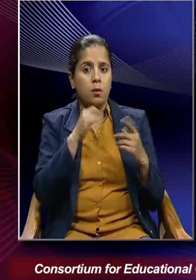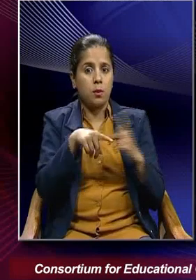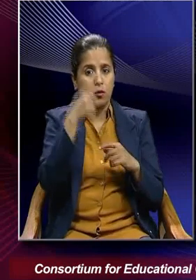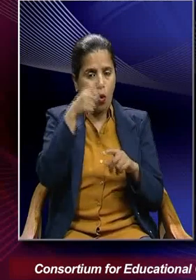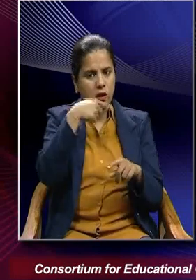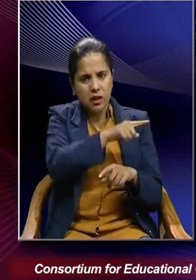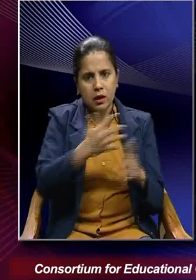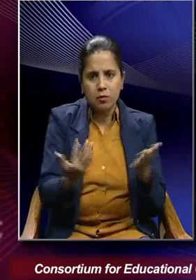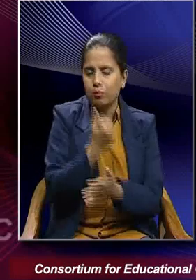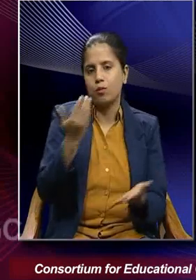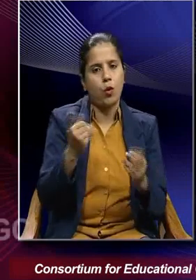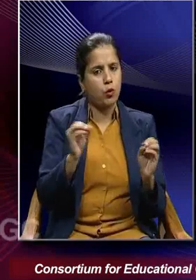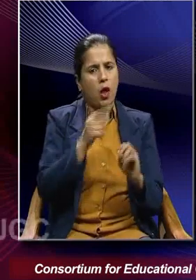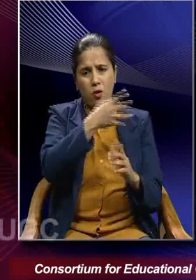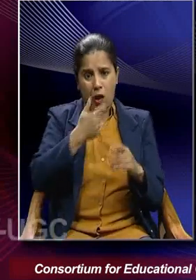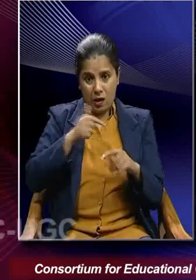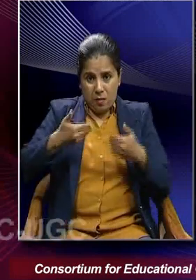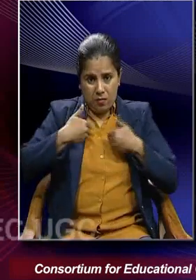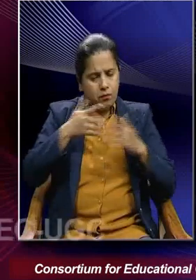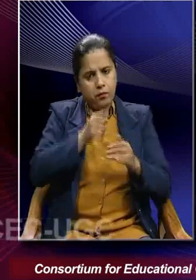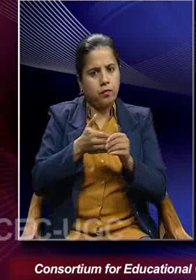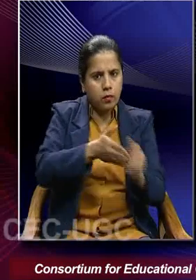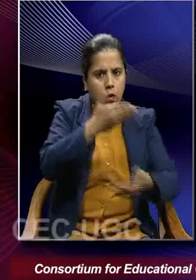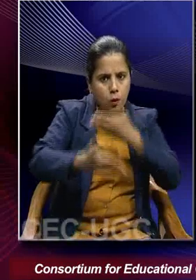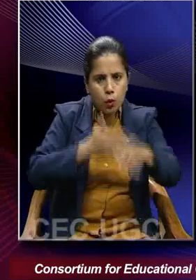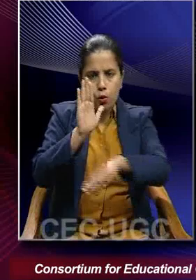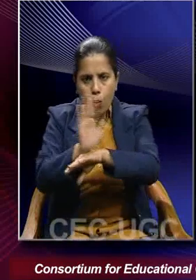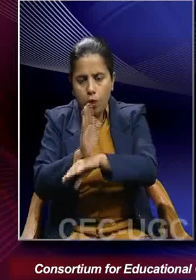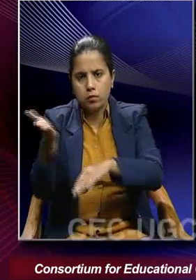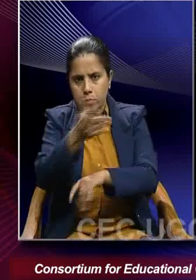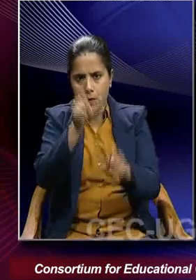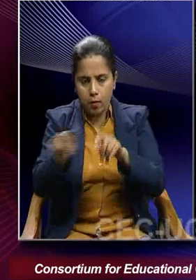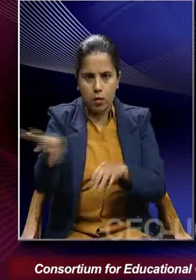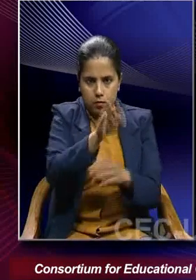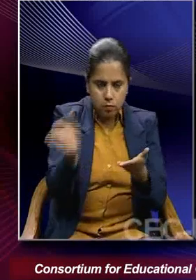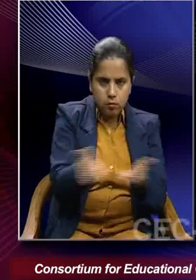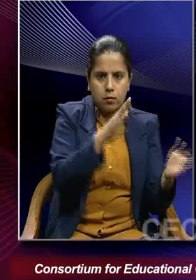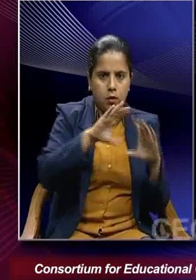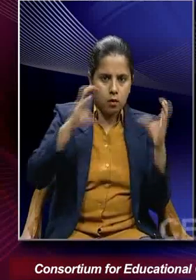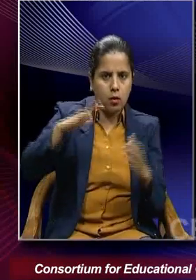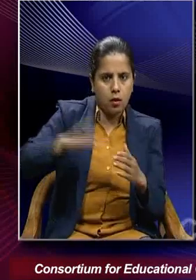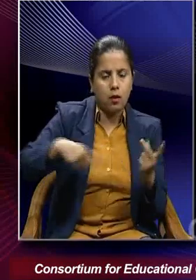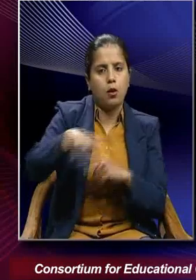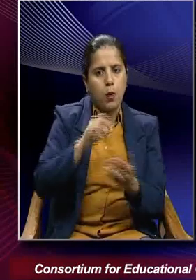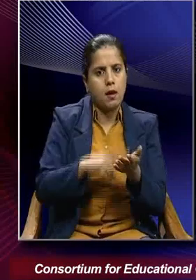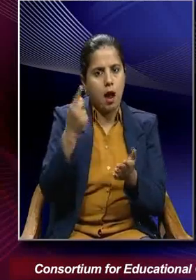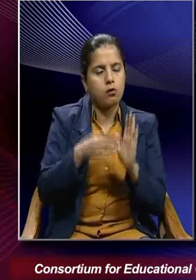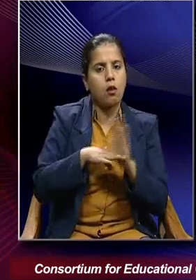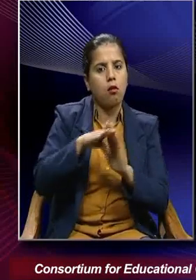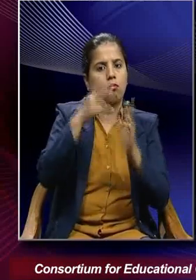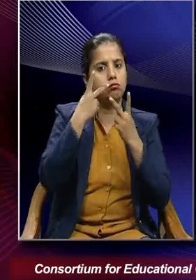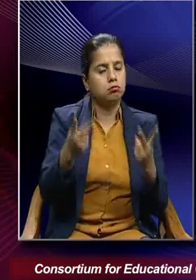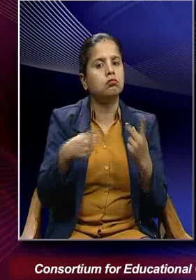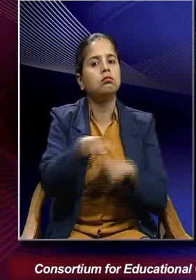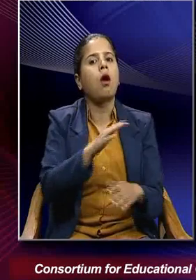for himself. Rather, he was busy in guiding congressmen being elected in the provinces and at the national level as well.